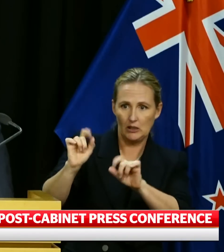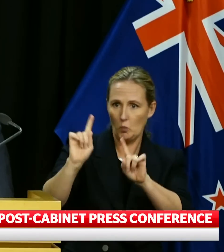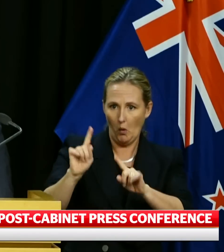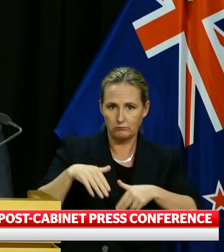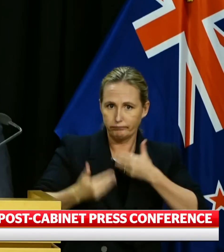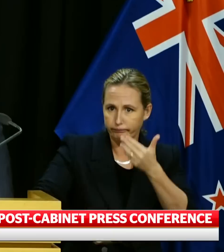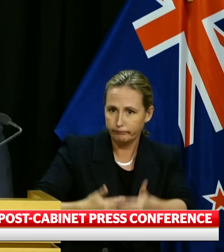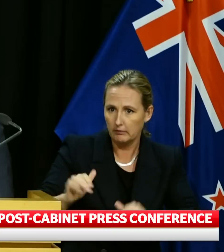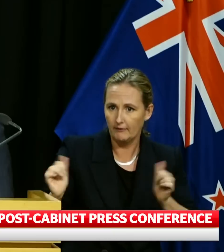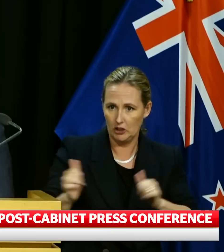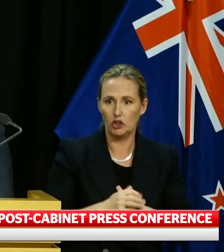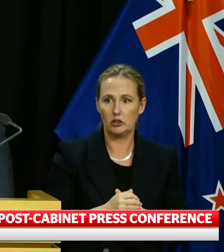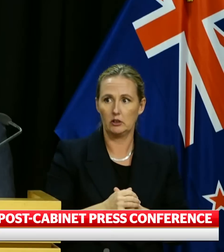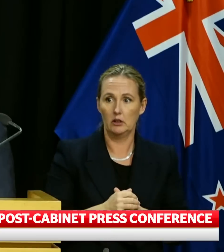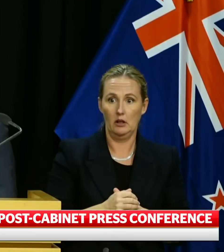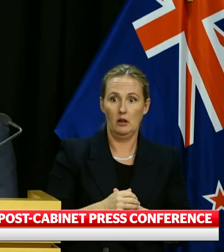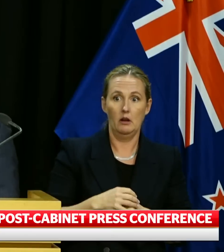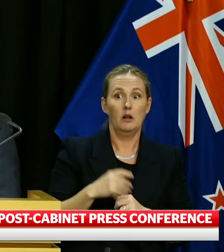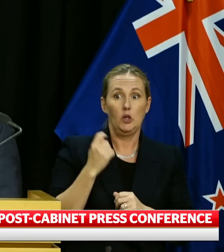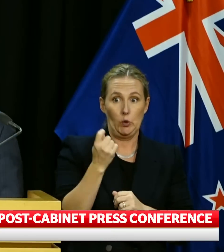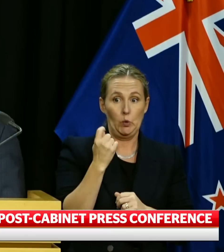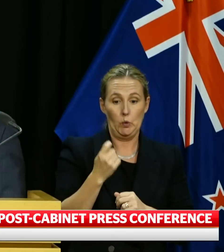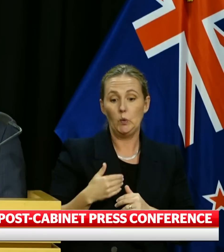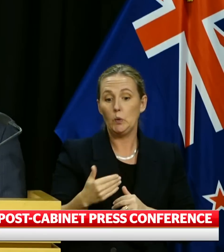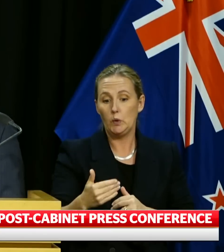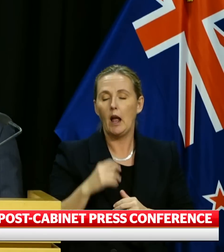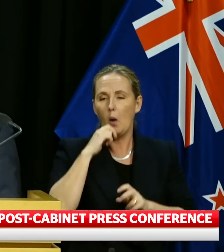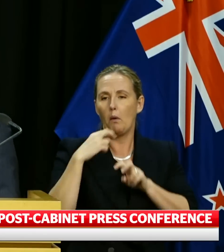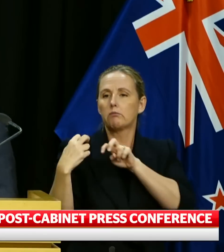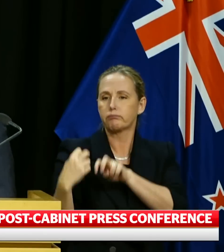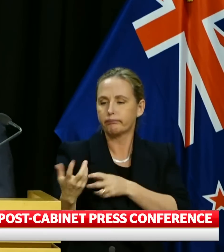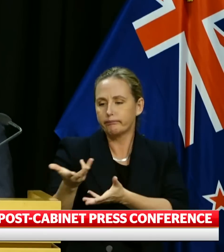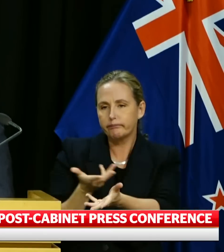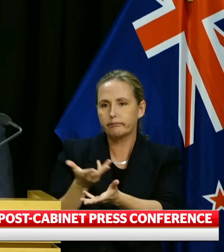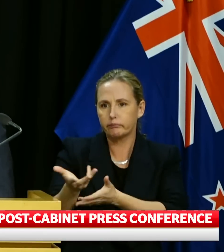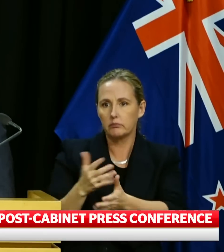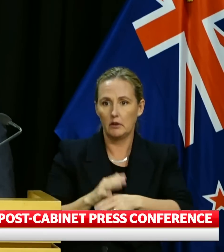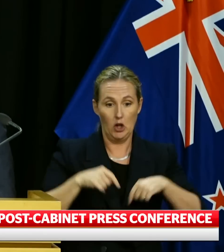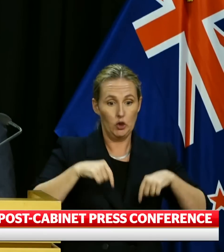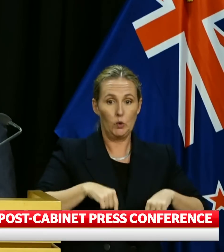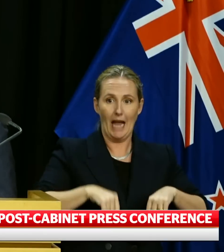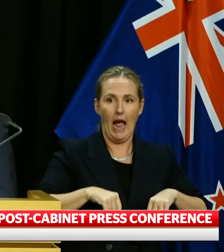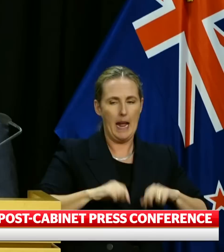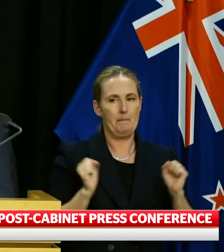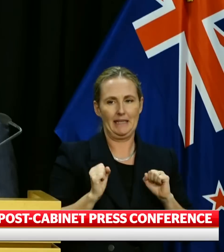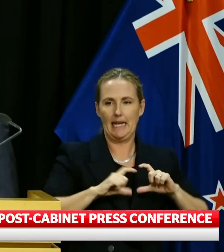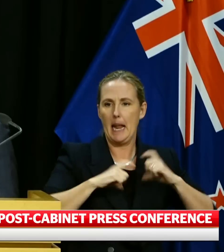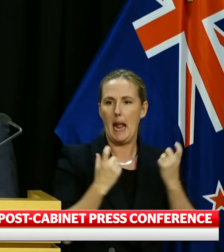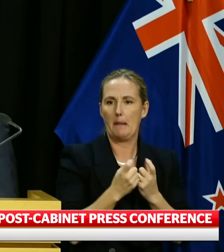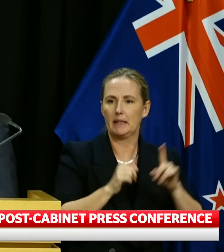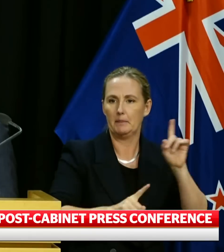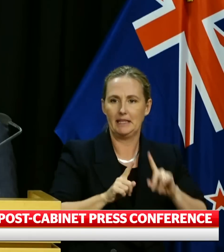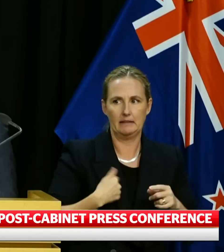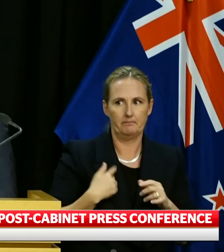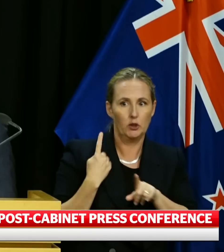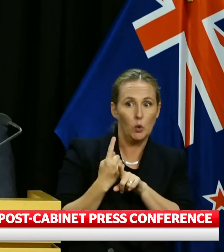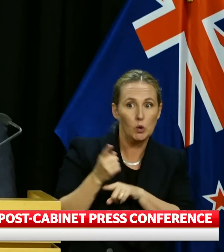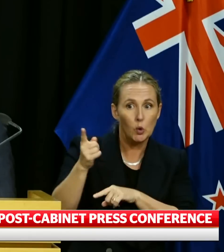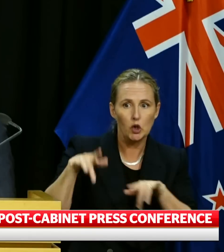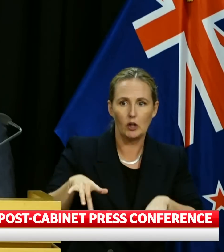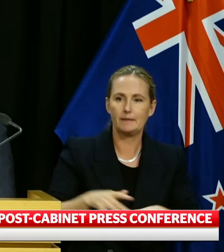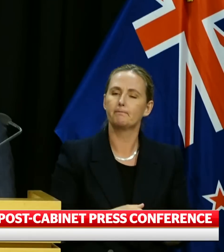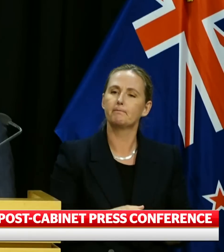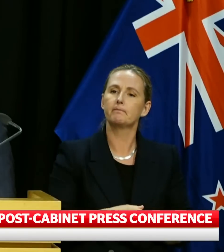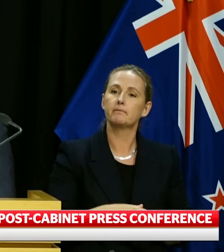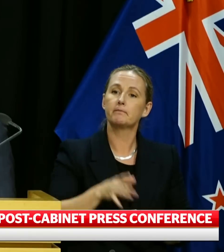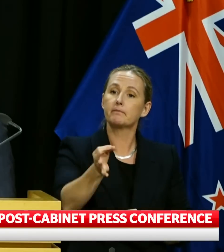the opportunity in the next few days to sit and have a more detailed conversation about it. We had cabinet today, so I haven't had the opportunity to do that yet. It's important that you go and meet